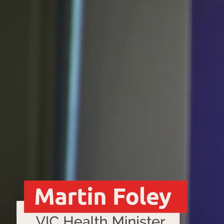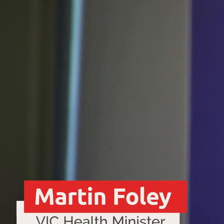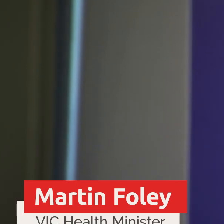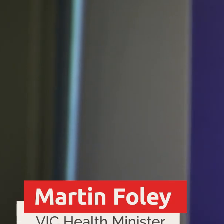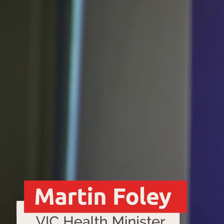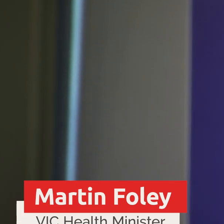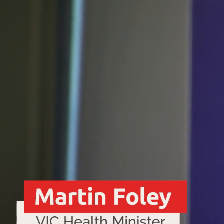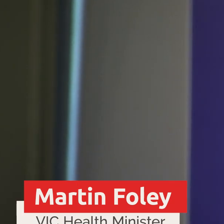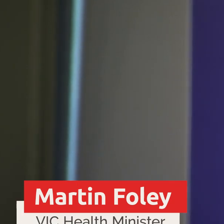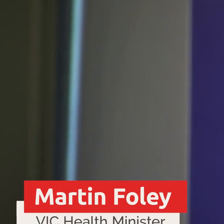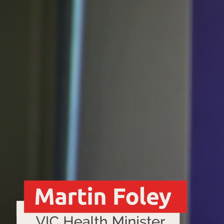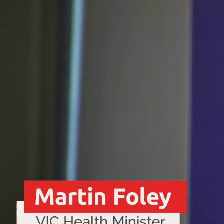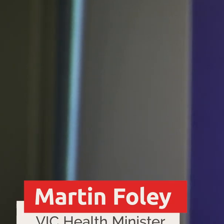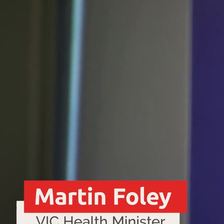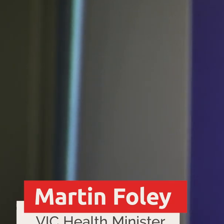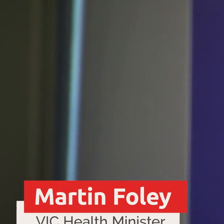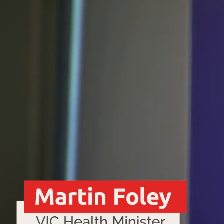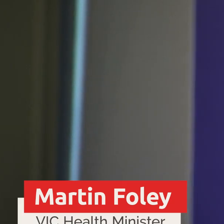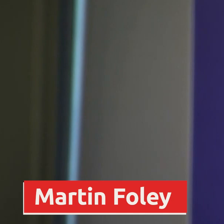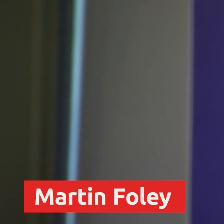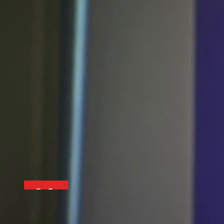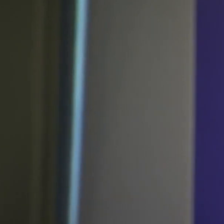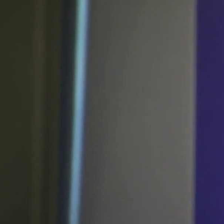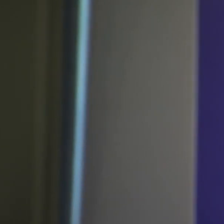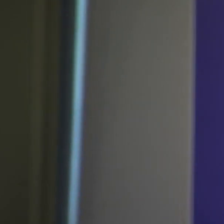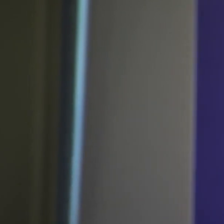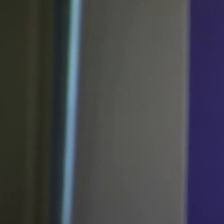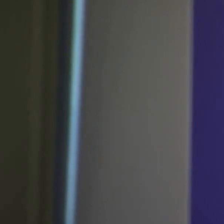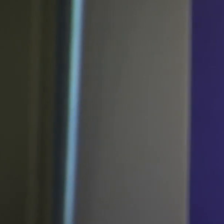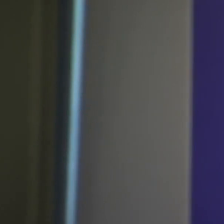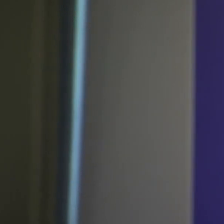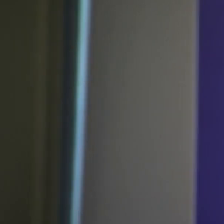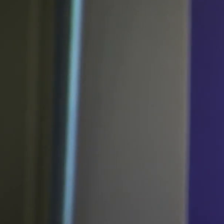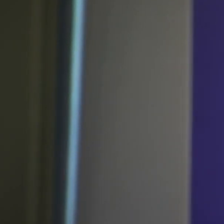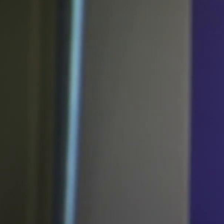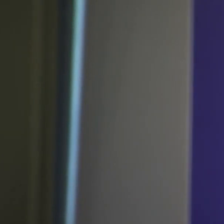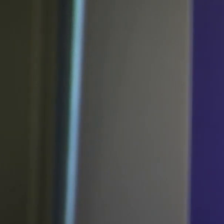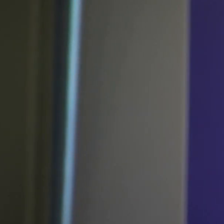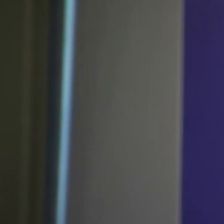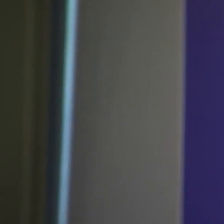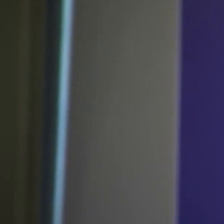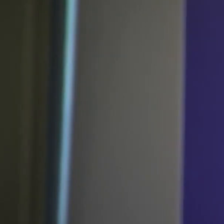acquired. 124 cases were linked, and we now have